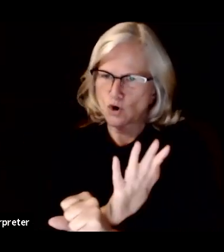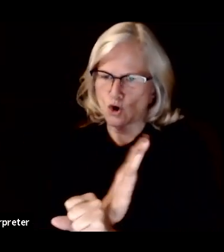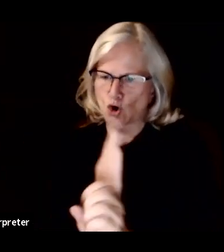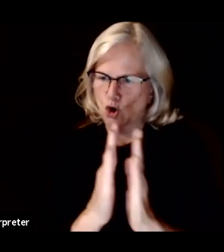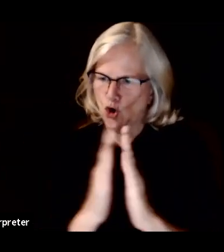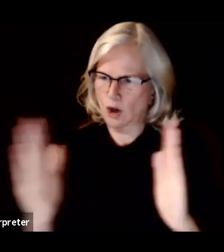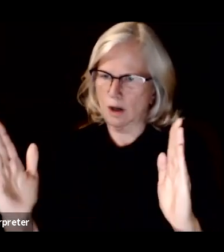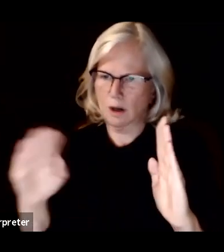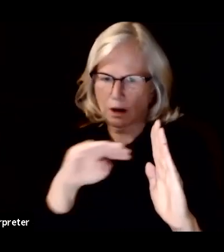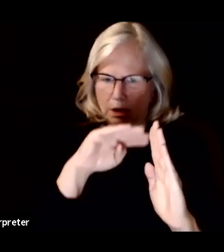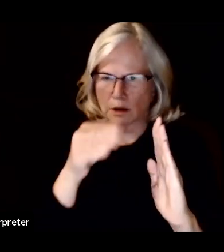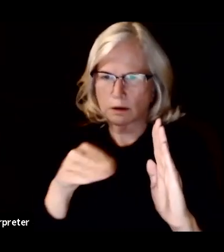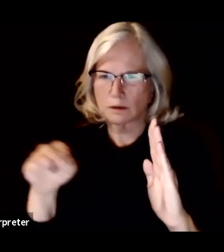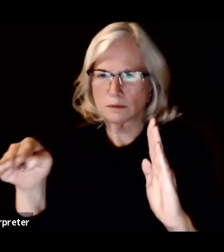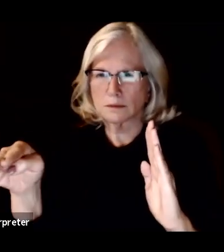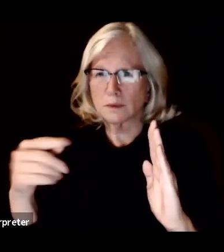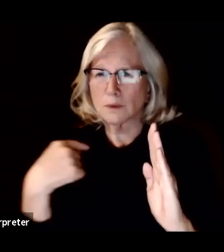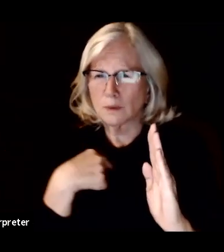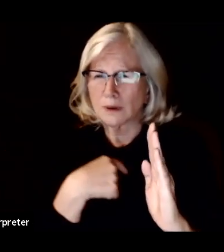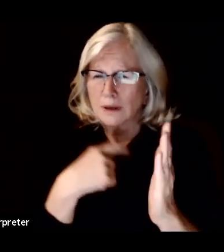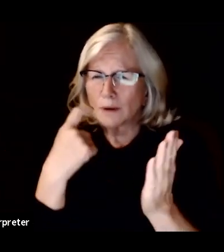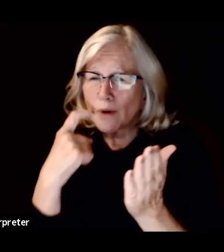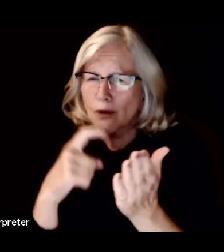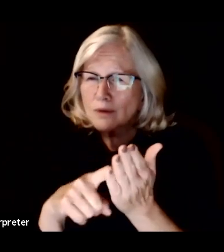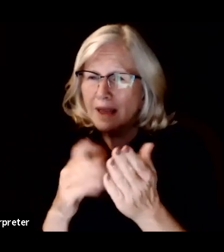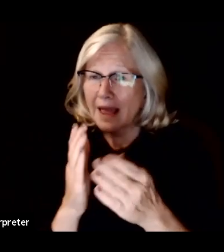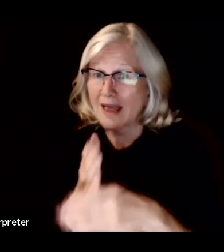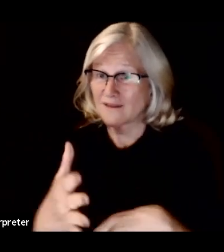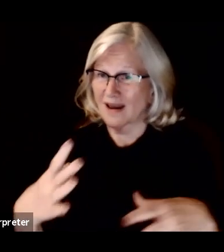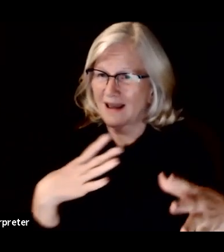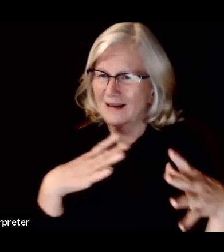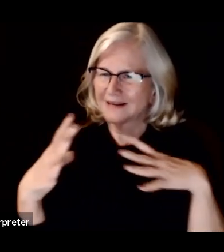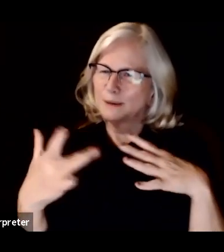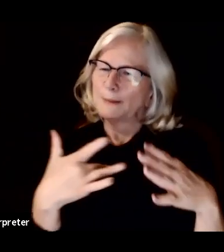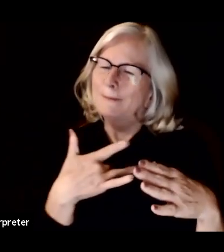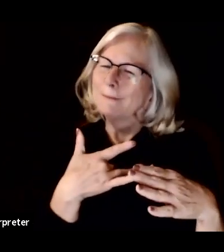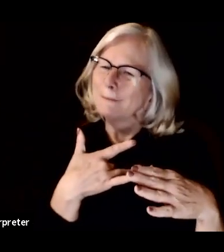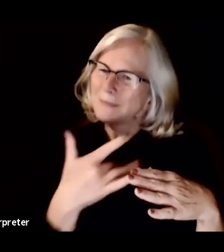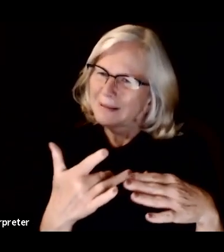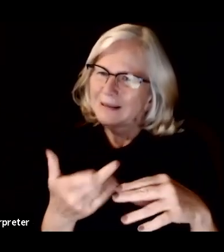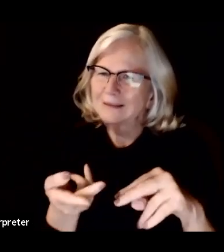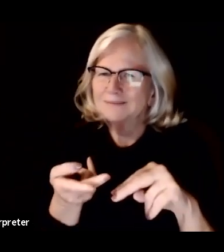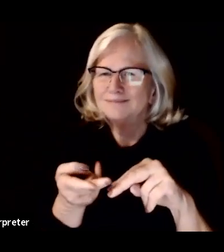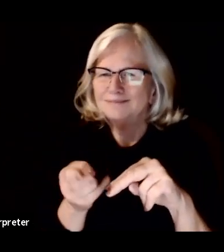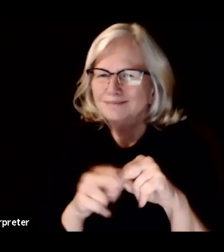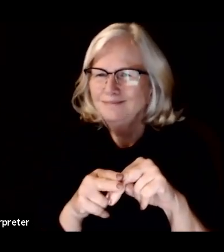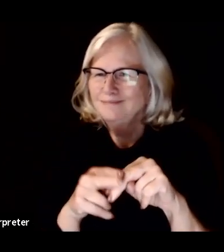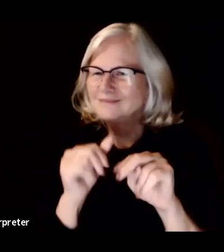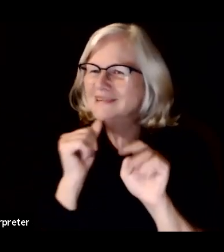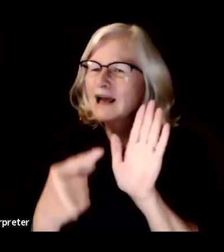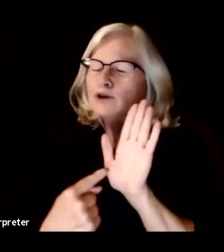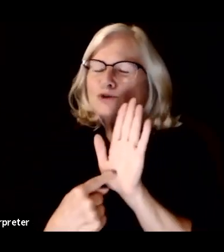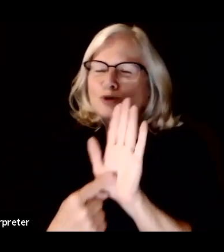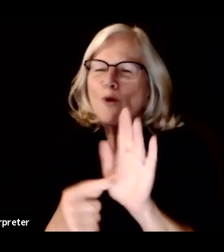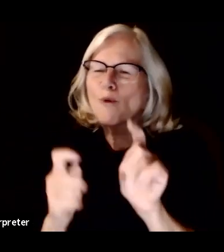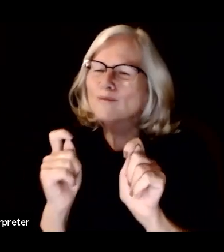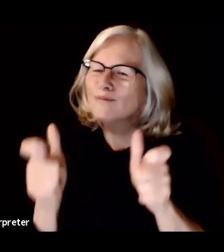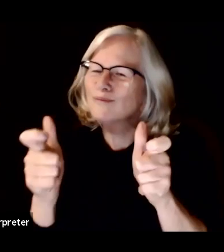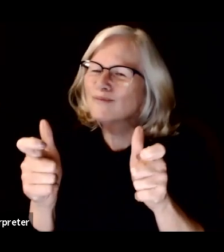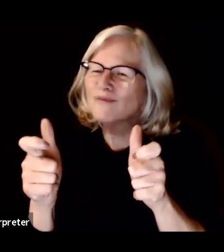in cases following other holidays, but case rate increases take a couple of weeks to show up in the data. We're advising